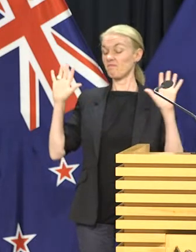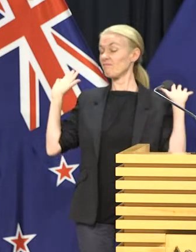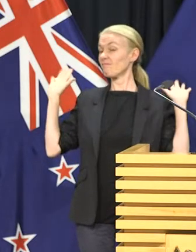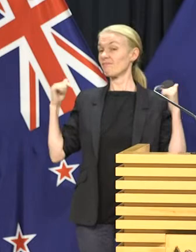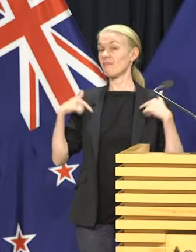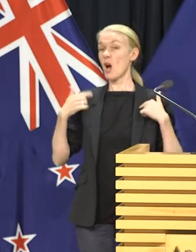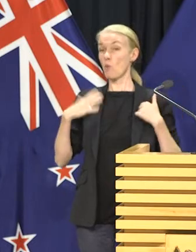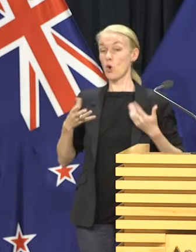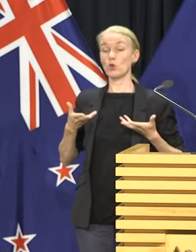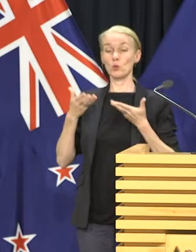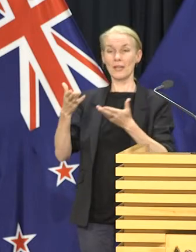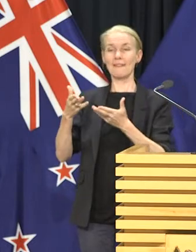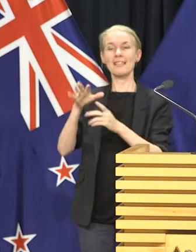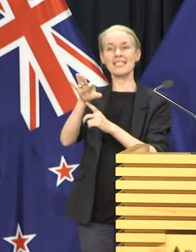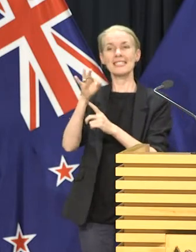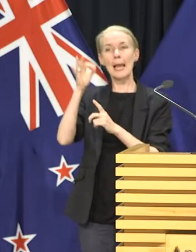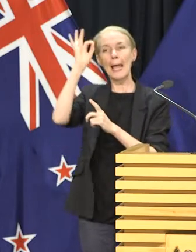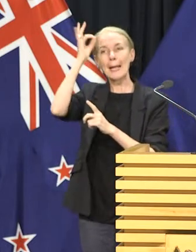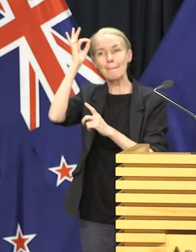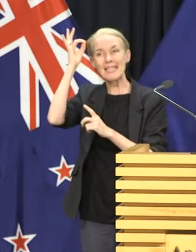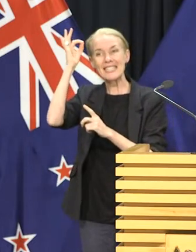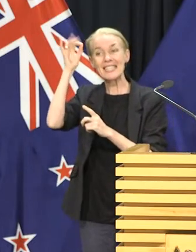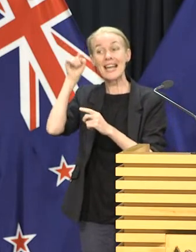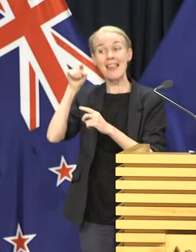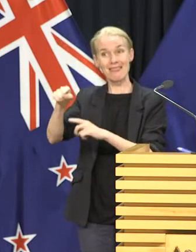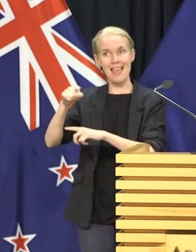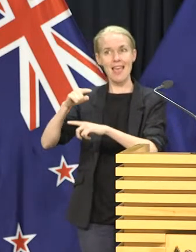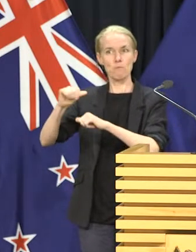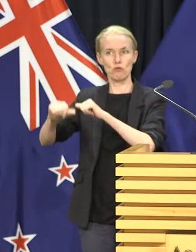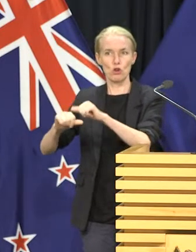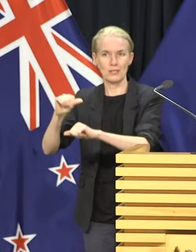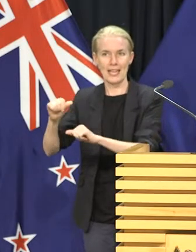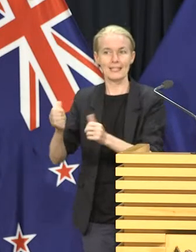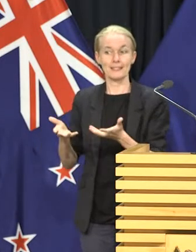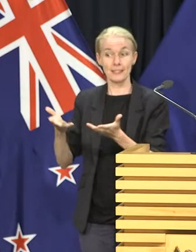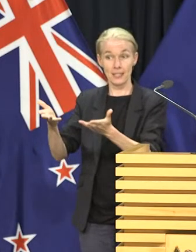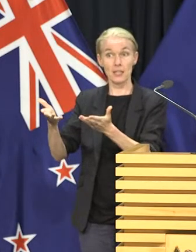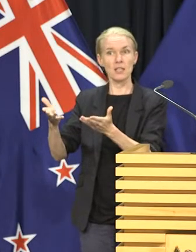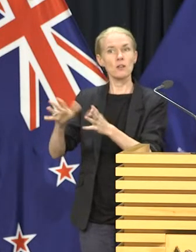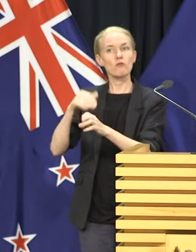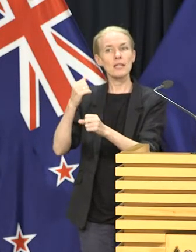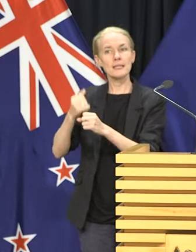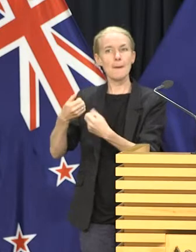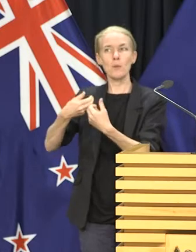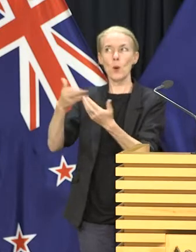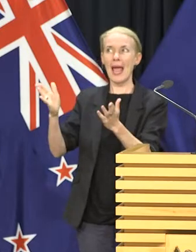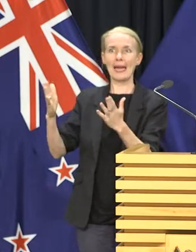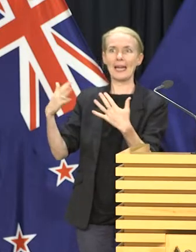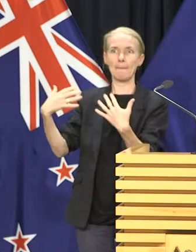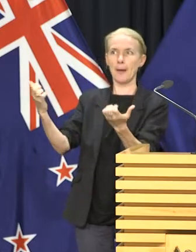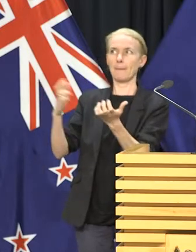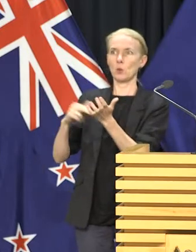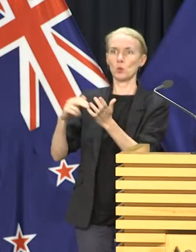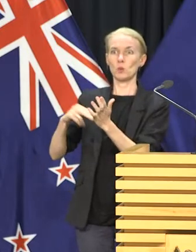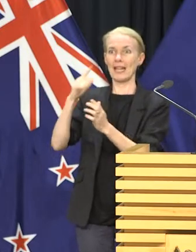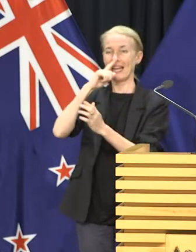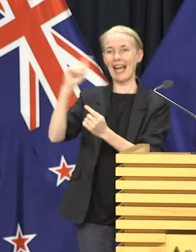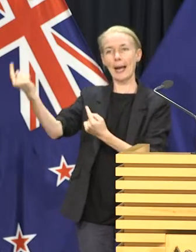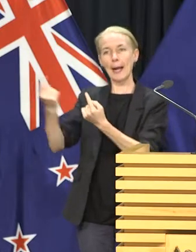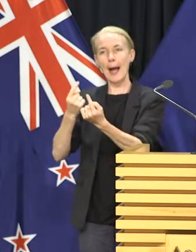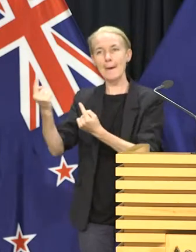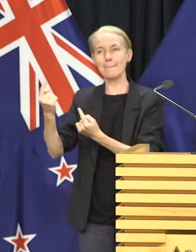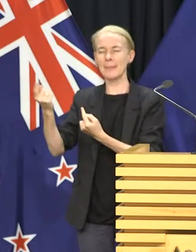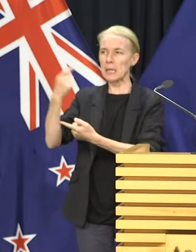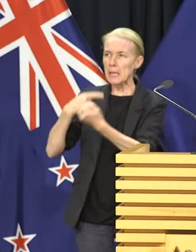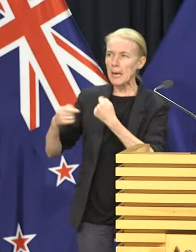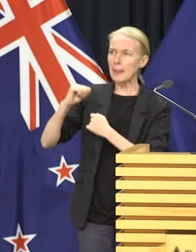see exactly what the thoughts of the community are on this. As the Associate Health Minister, of course, we see the impacts of alcohol on